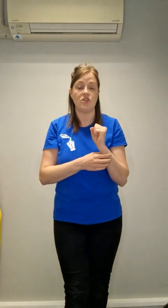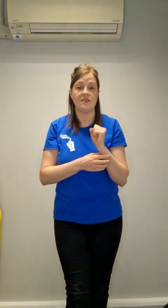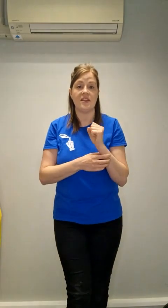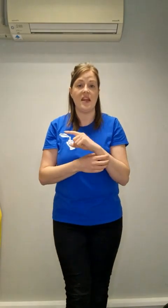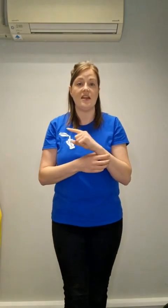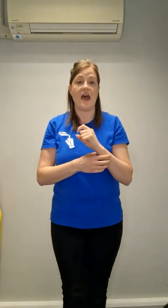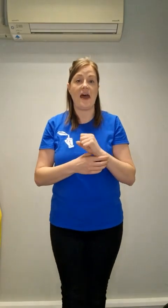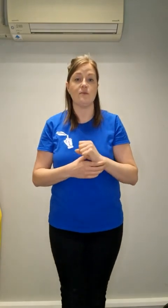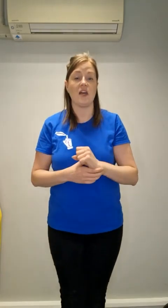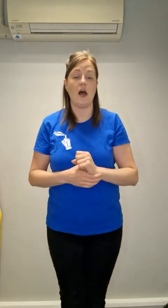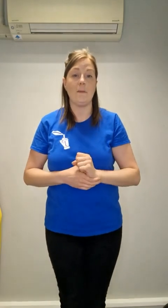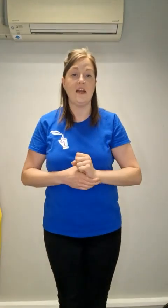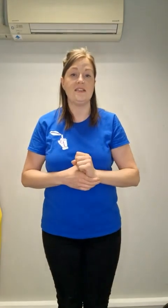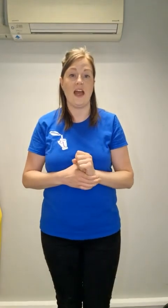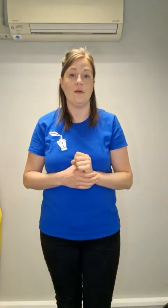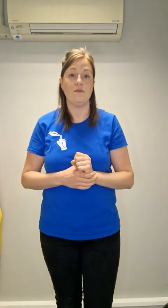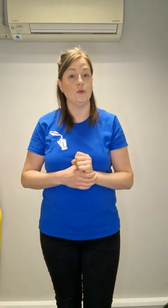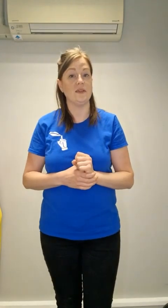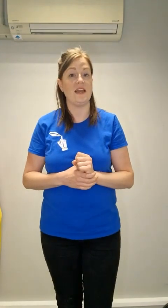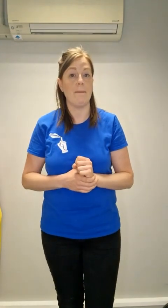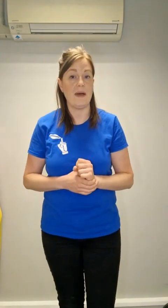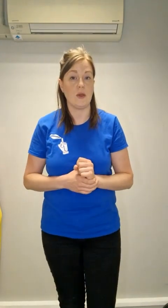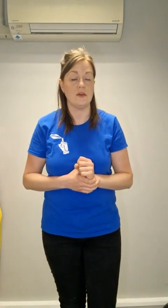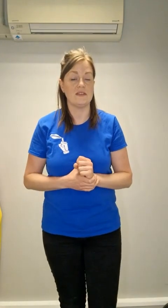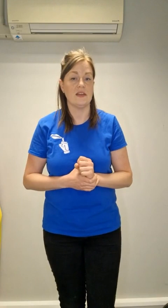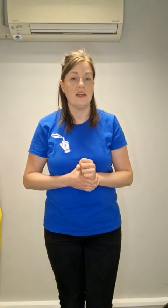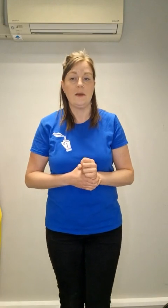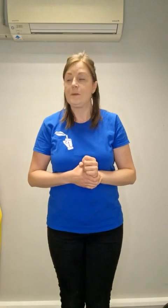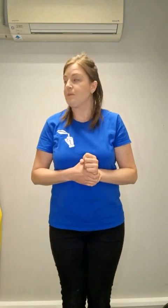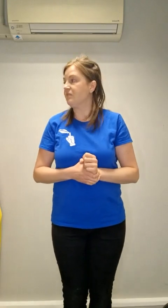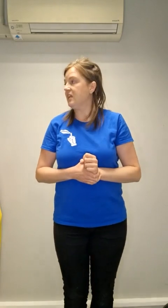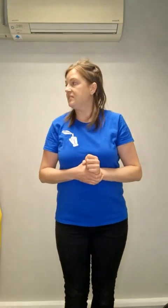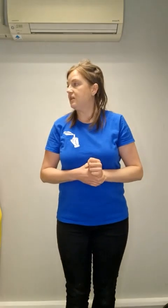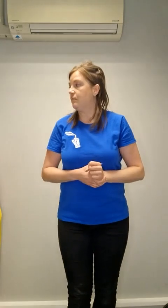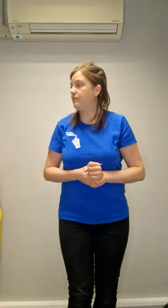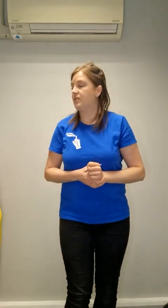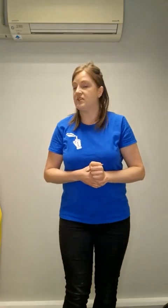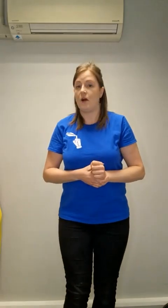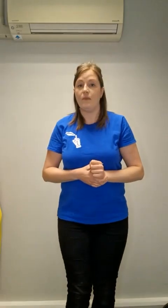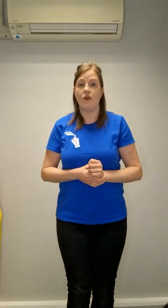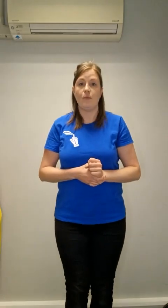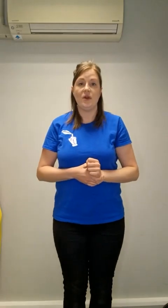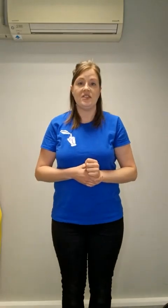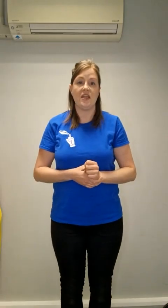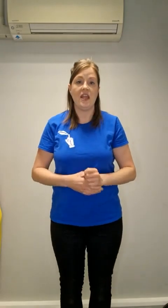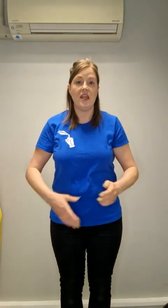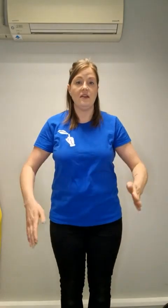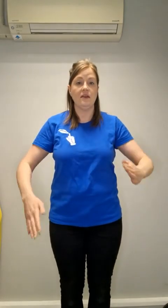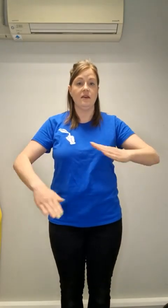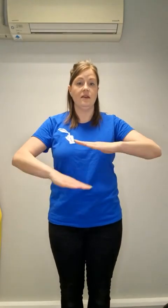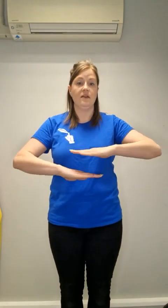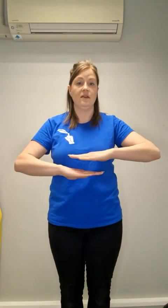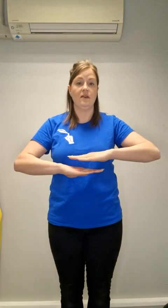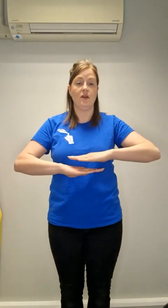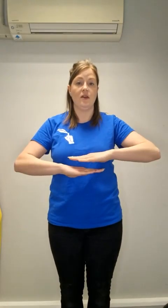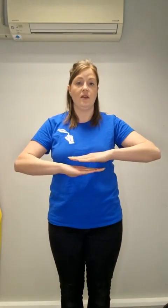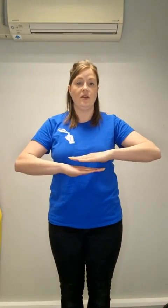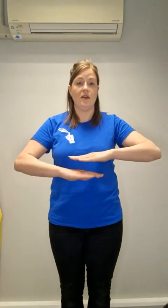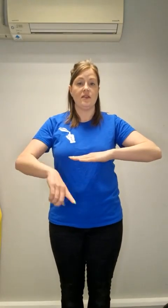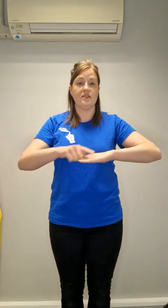directions, in, out, up, down, forwards and backwards. So example of pointing in. So you